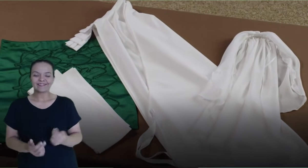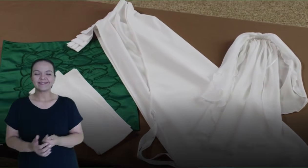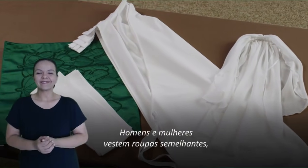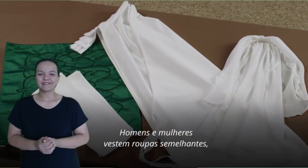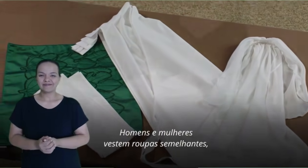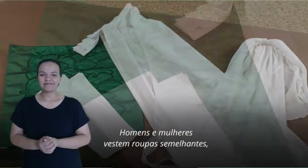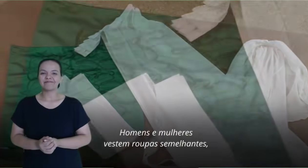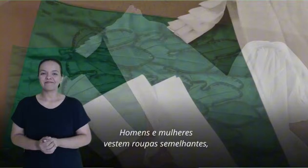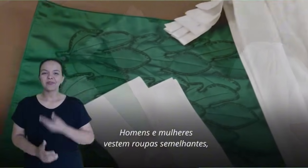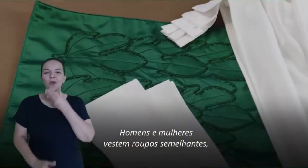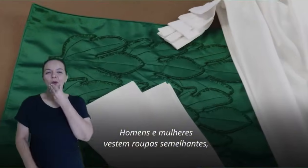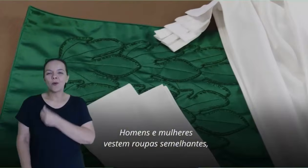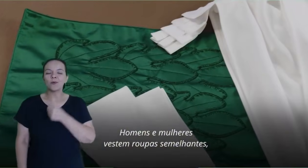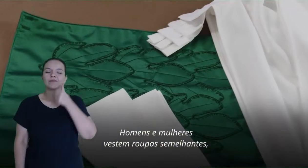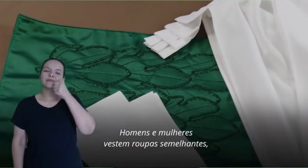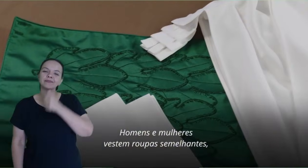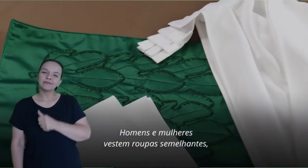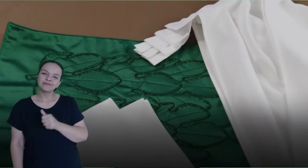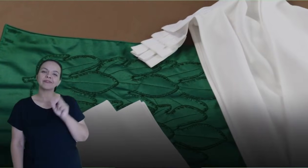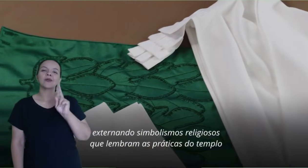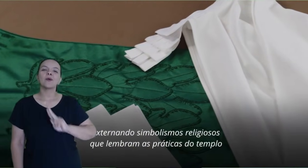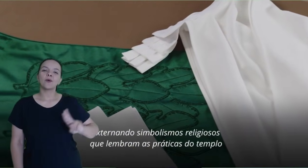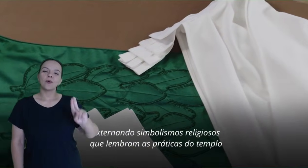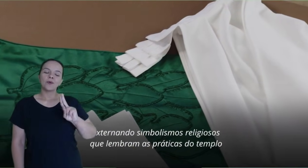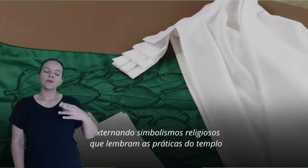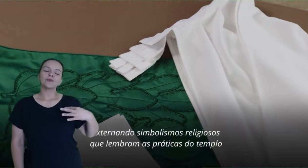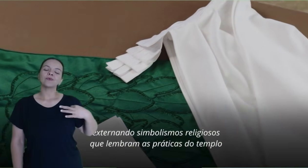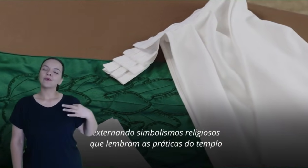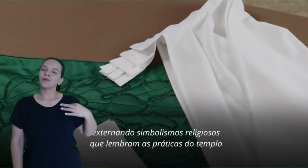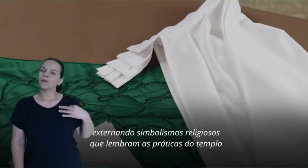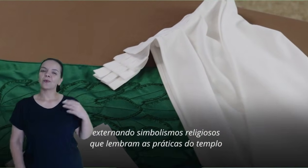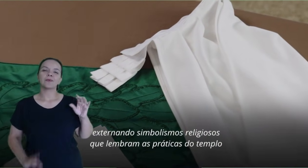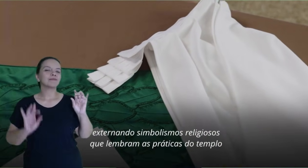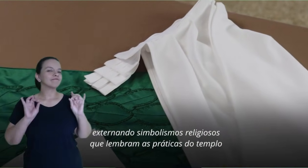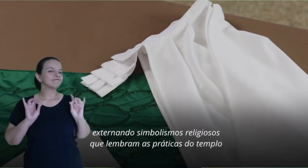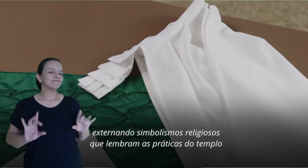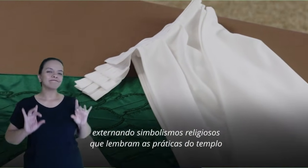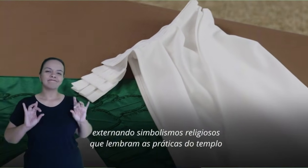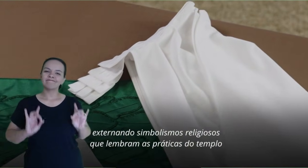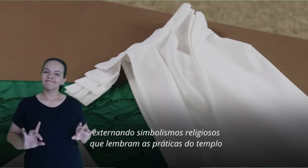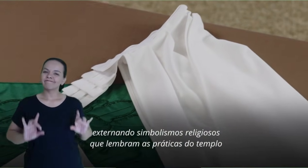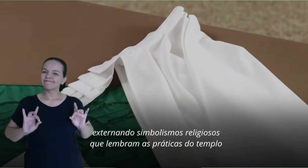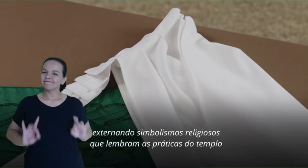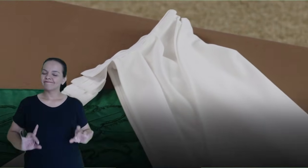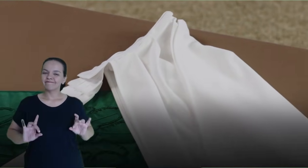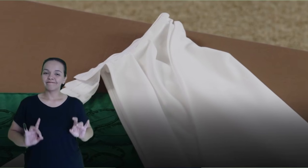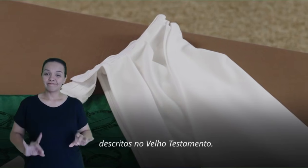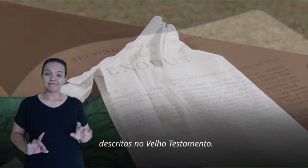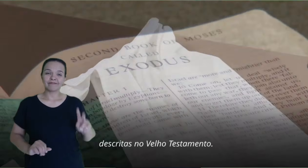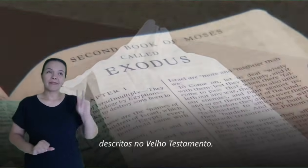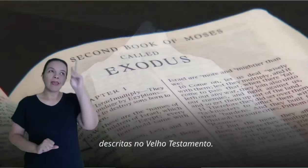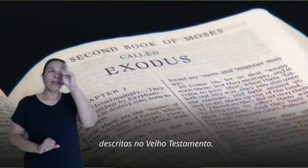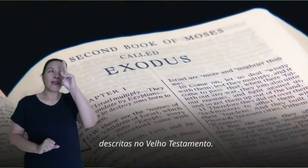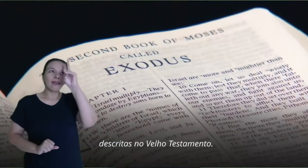Men and women wear similar clothing, which evokes religious symbolism reminiscent of temple practices described in the Old